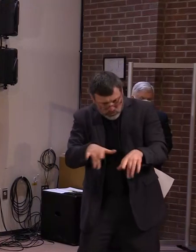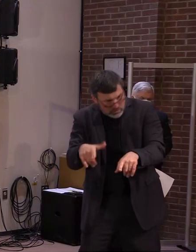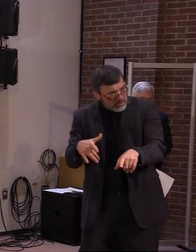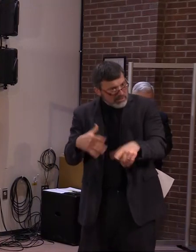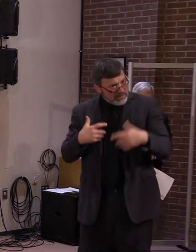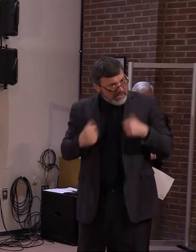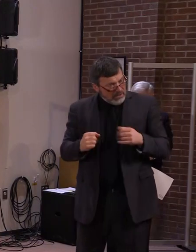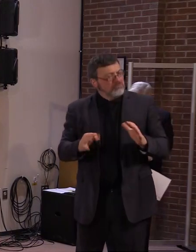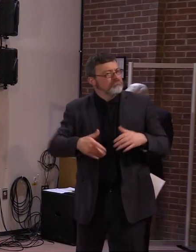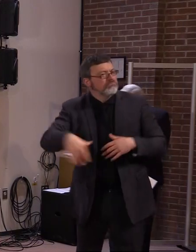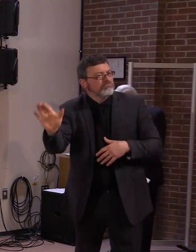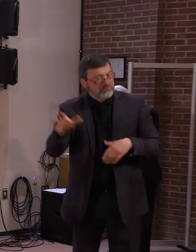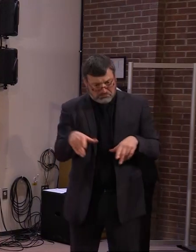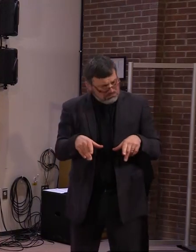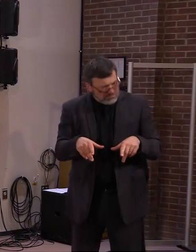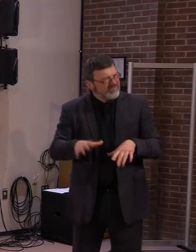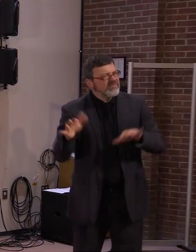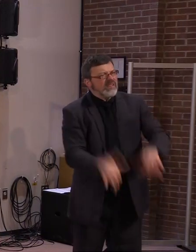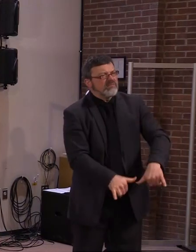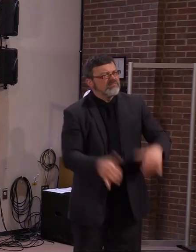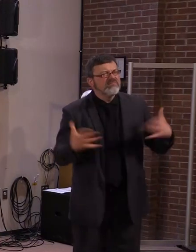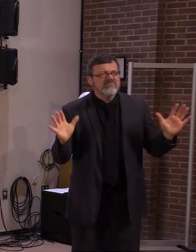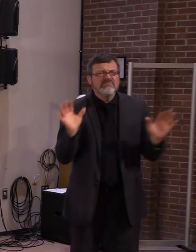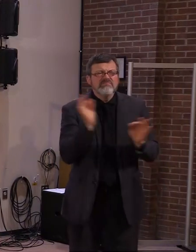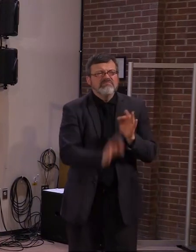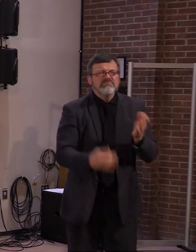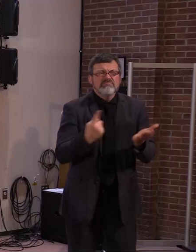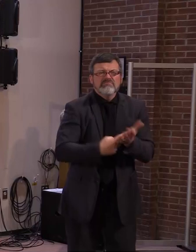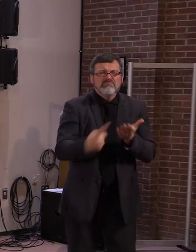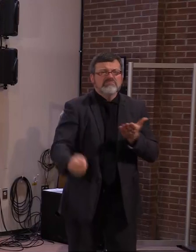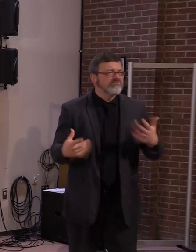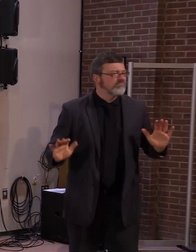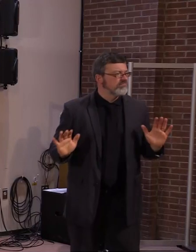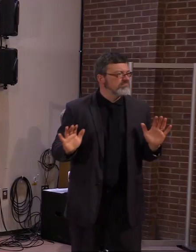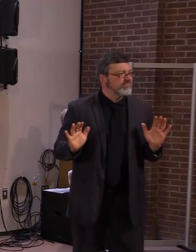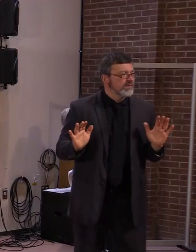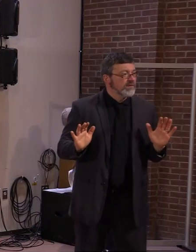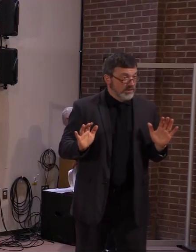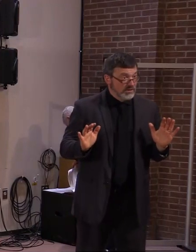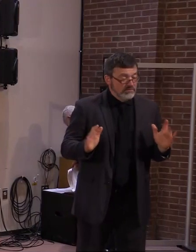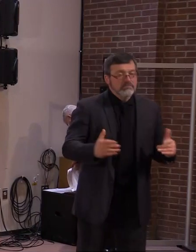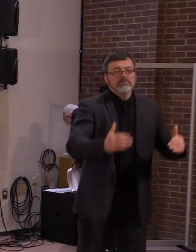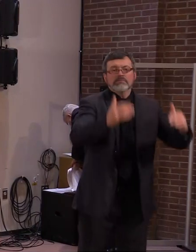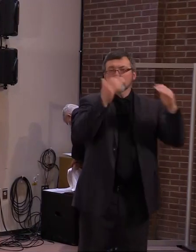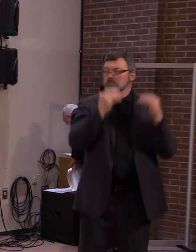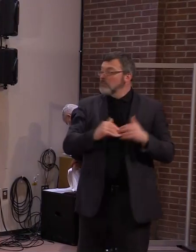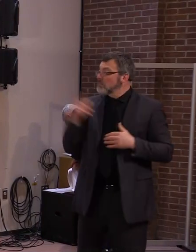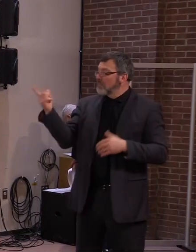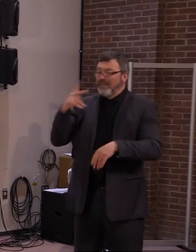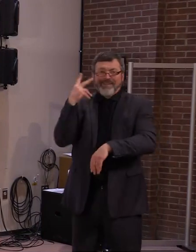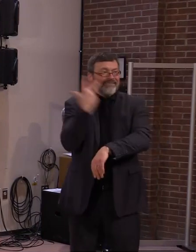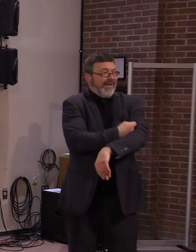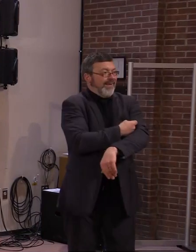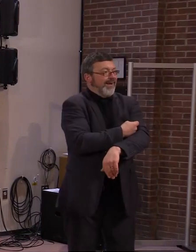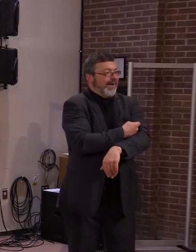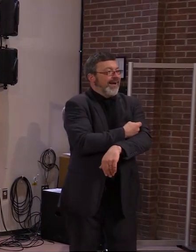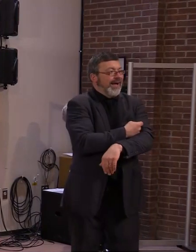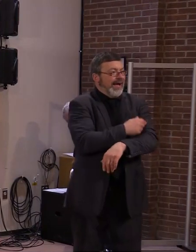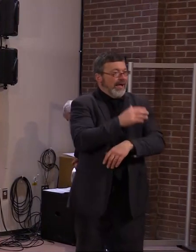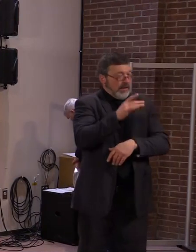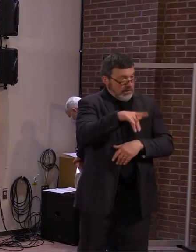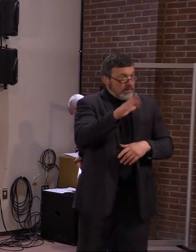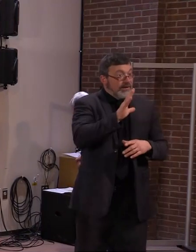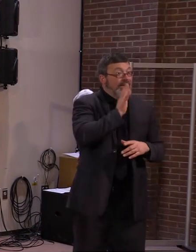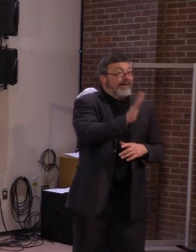ultimately improve the operations of our elementary schools, but we won't start to see the impact of that vaccination effort on the school operations until